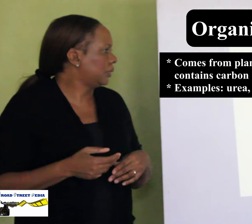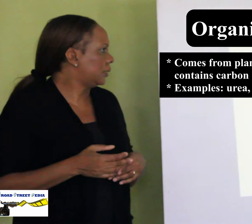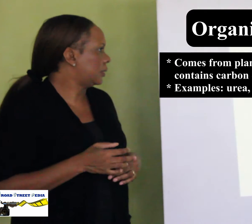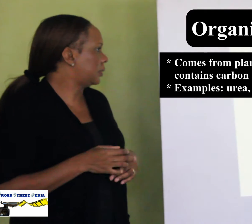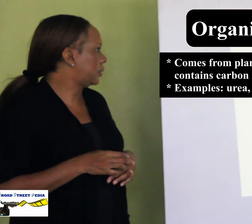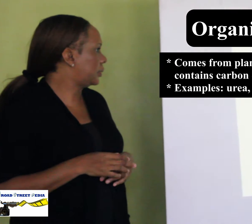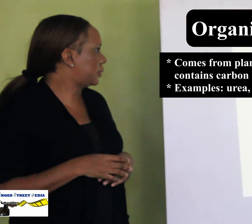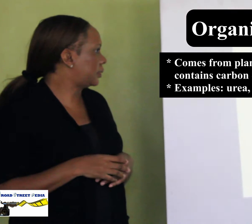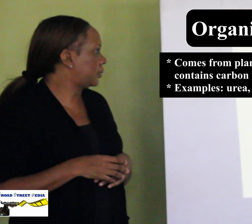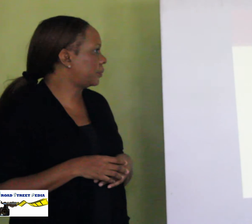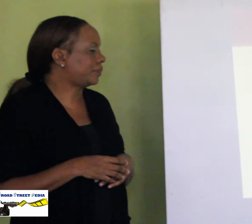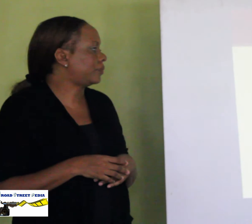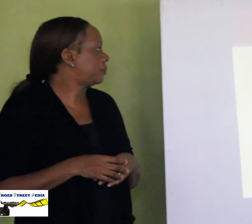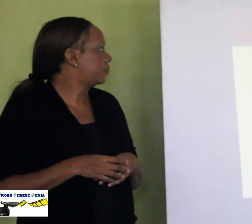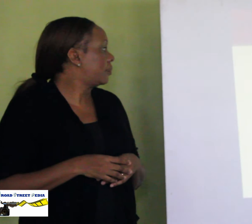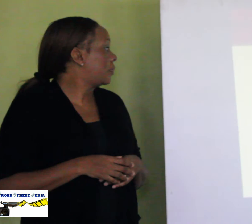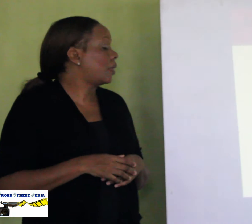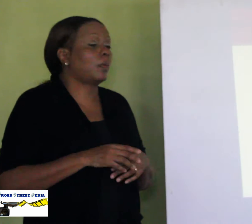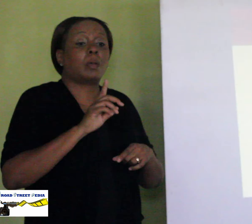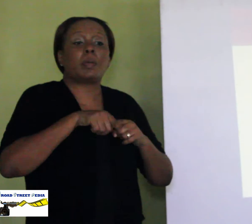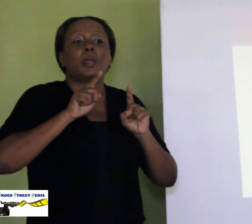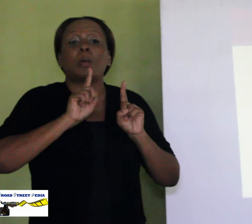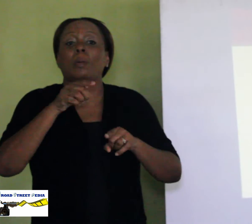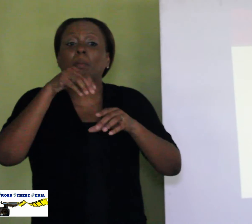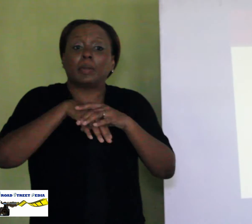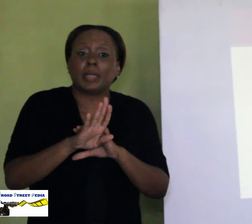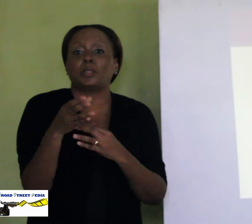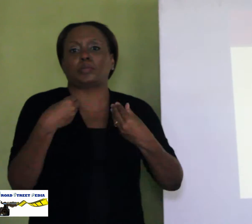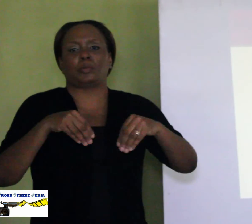your horticultural stores or your agricultural stores.